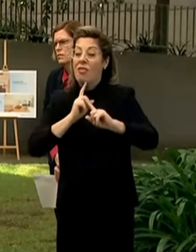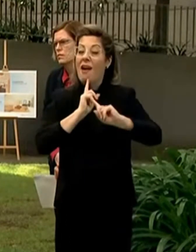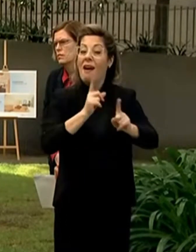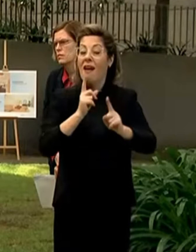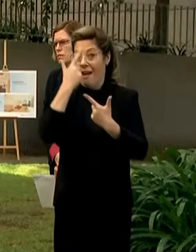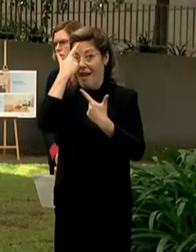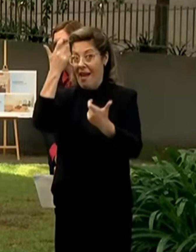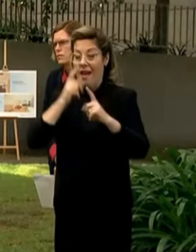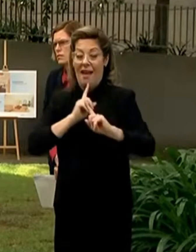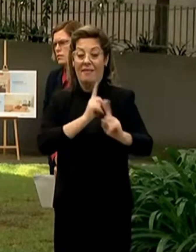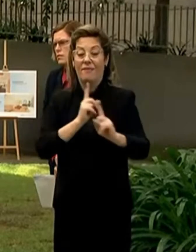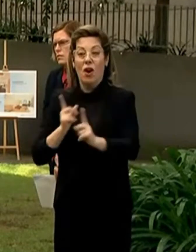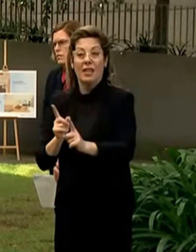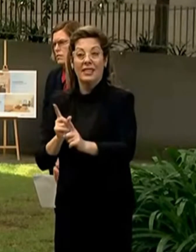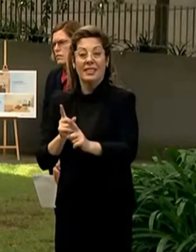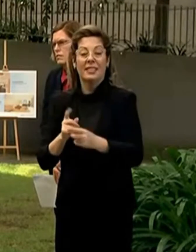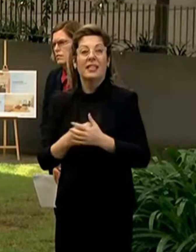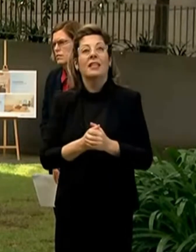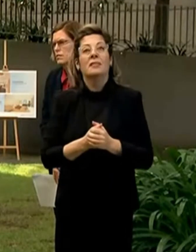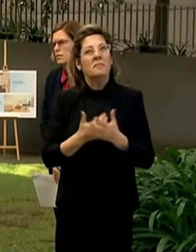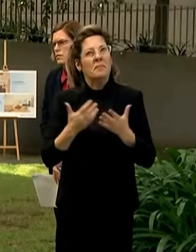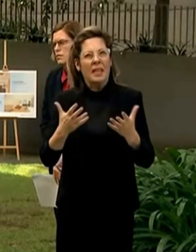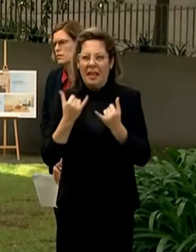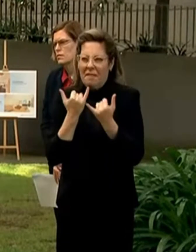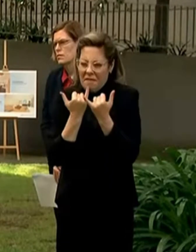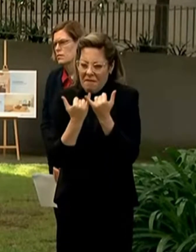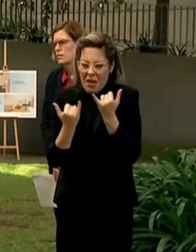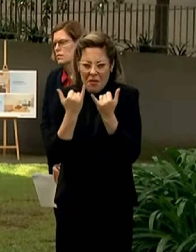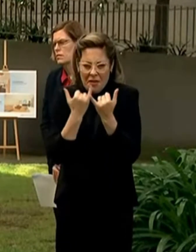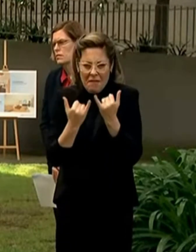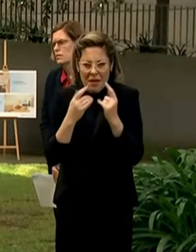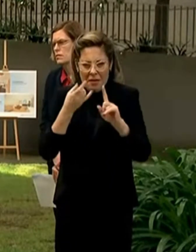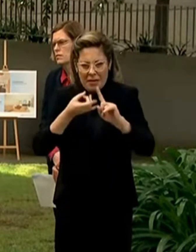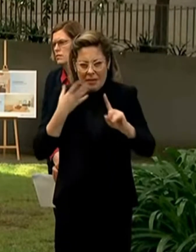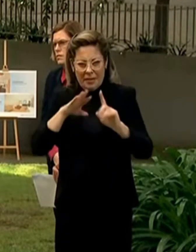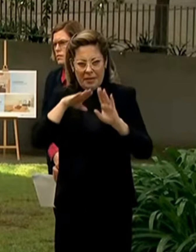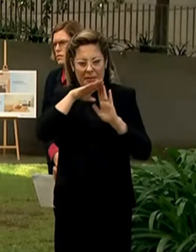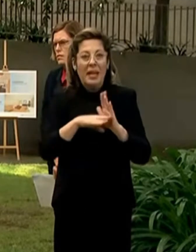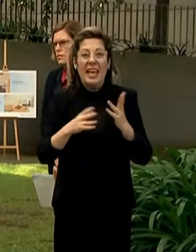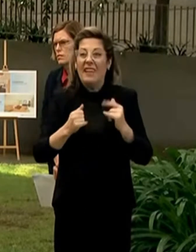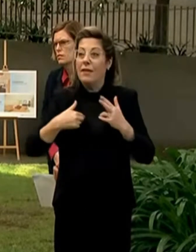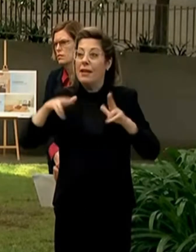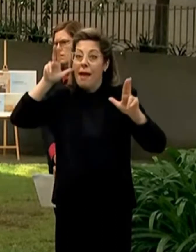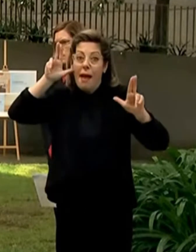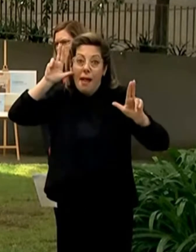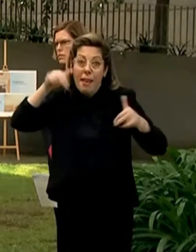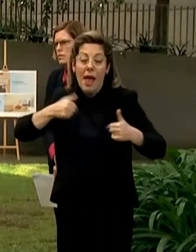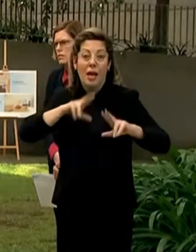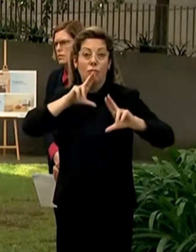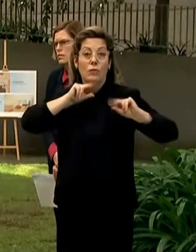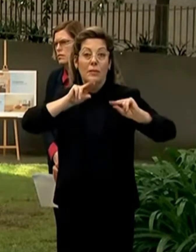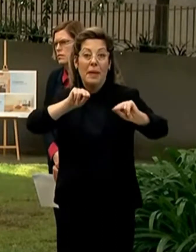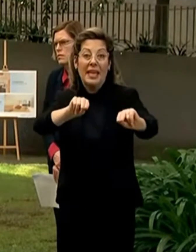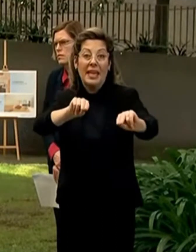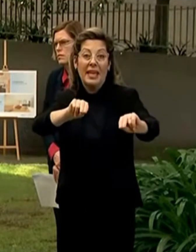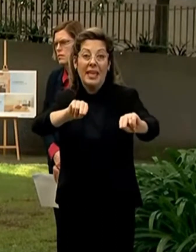at the COVID safe plans we have in for businesses, these are all outlined in that. But even how loud people speak in a venue can affect how contagious